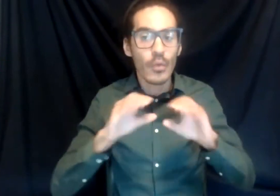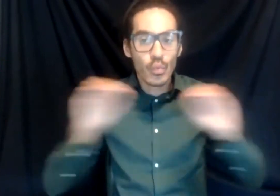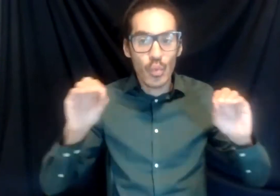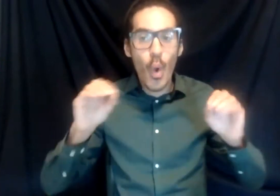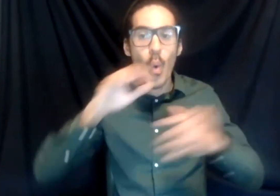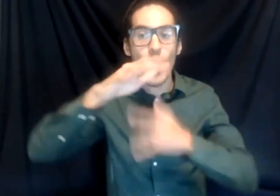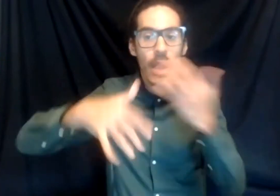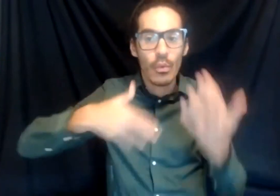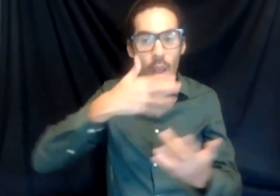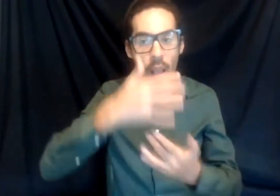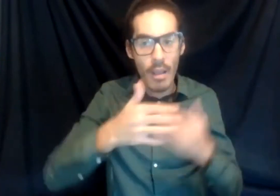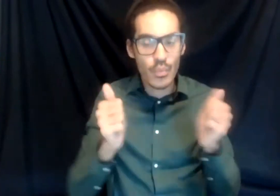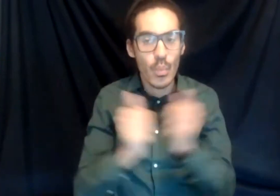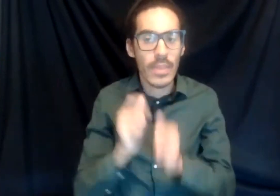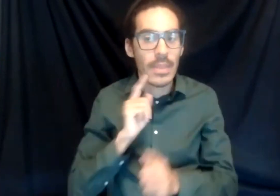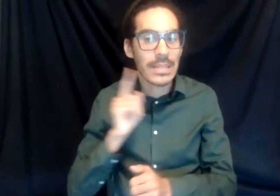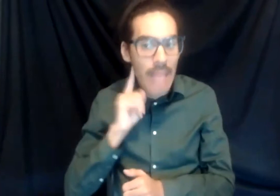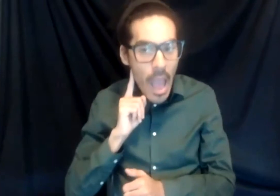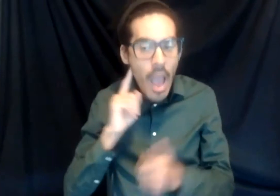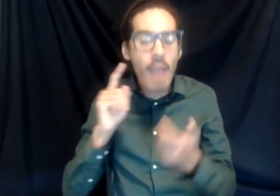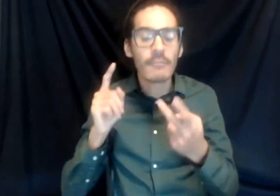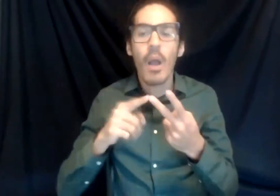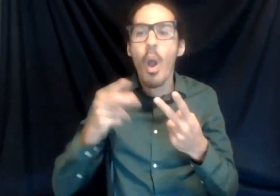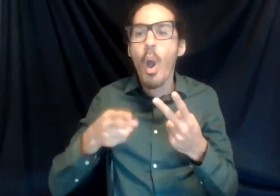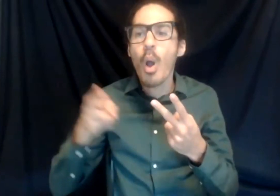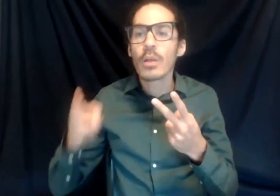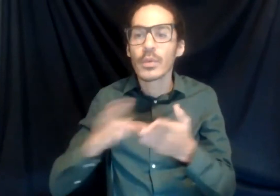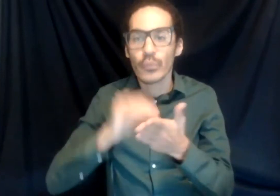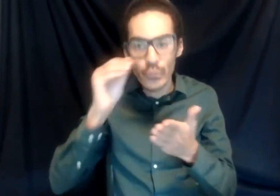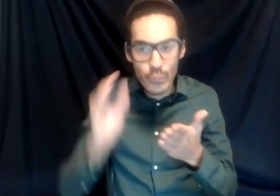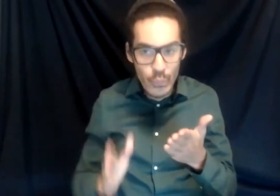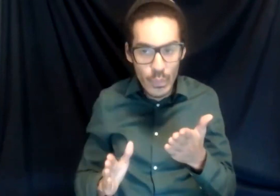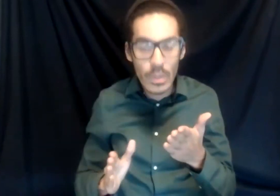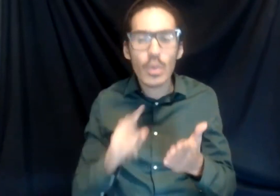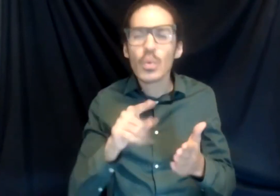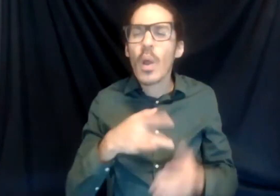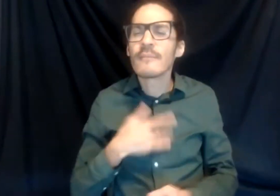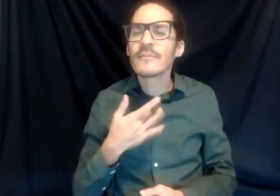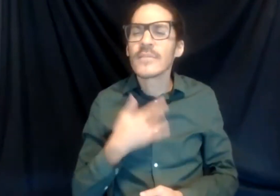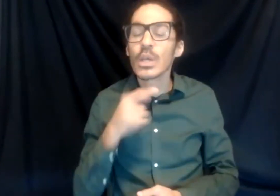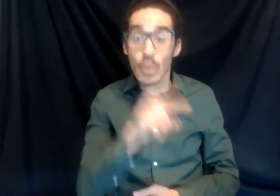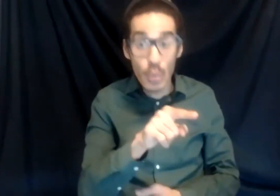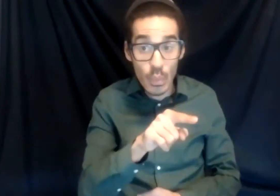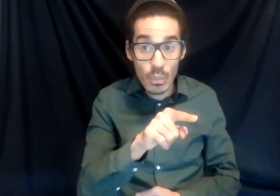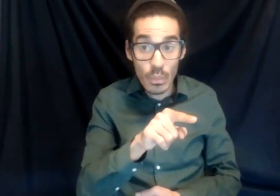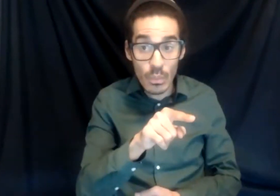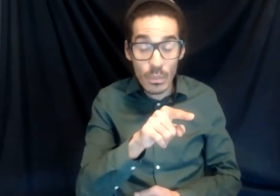with deaf or hard of hearing students, do you feel that you and other students